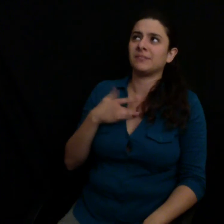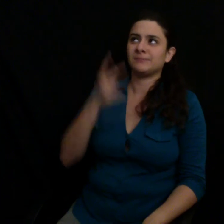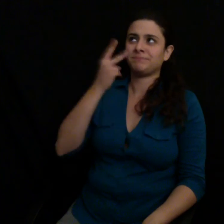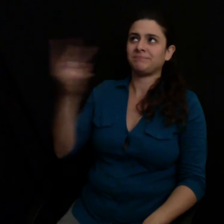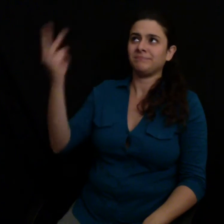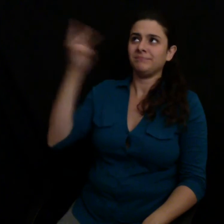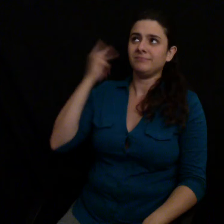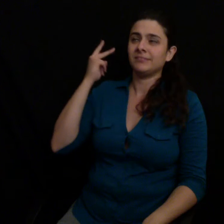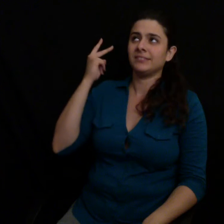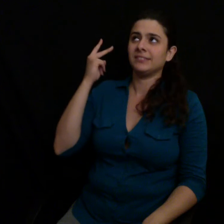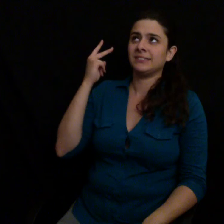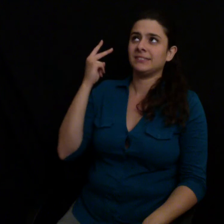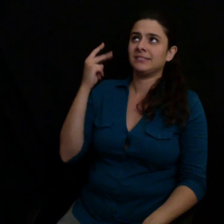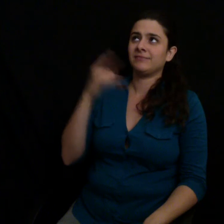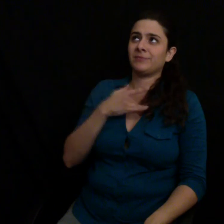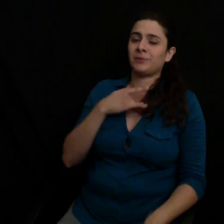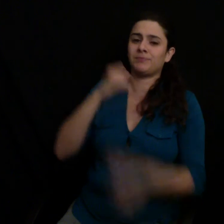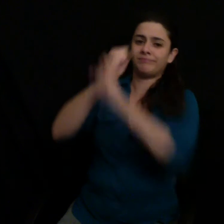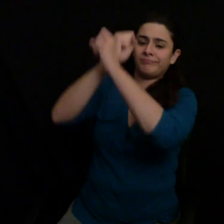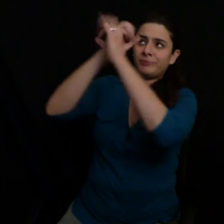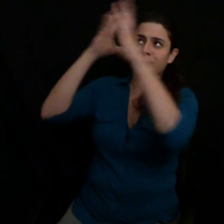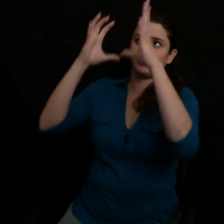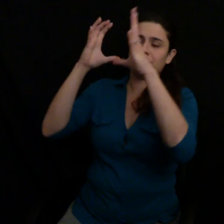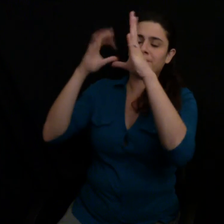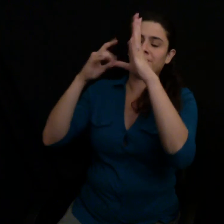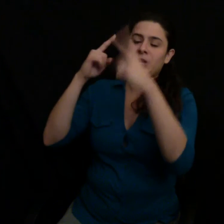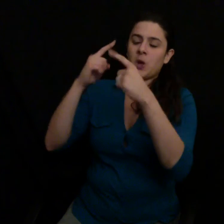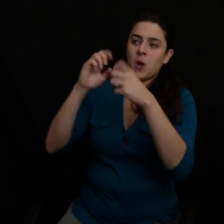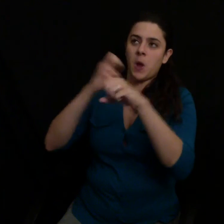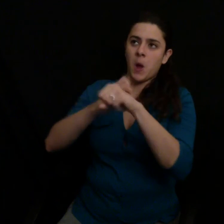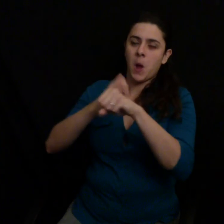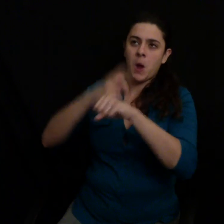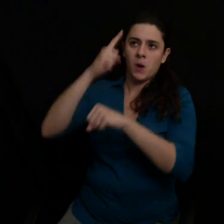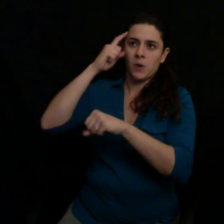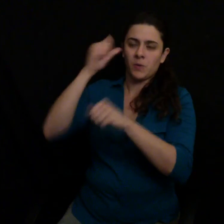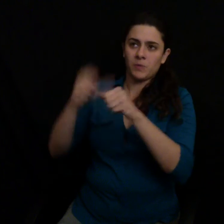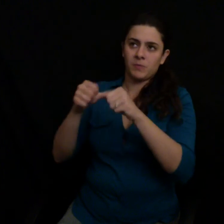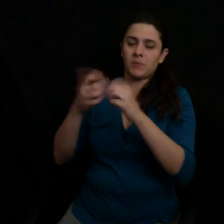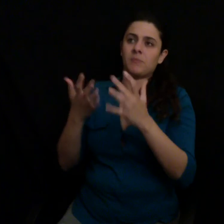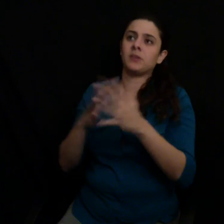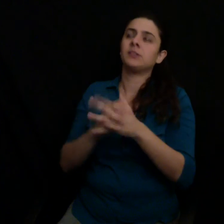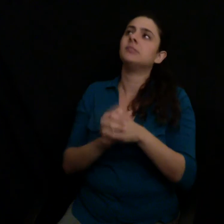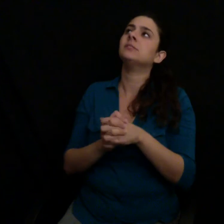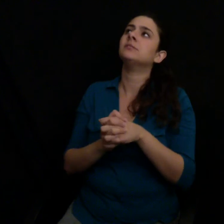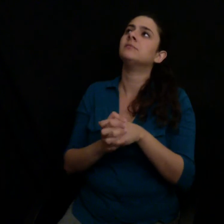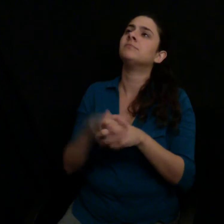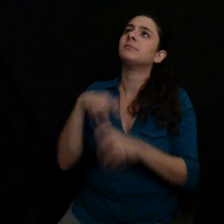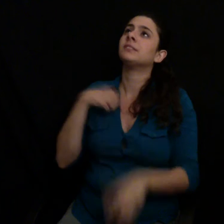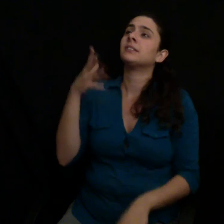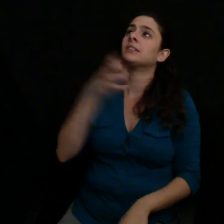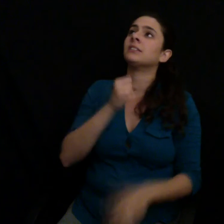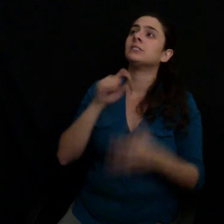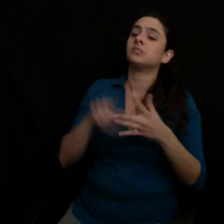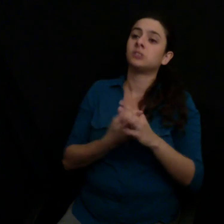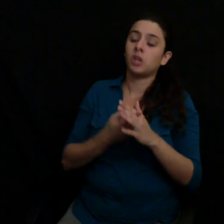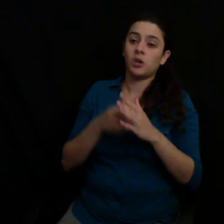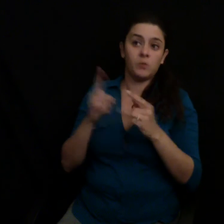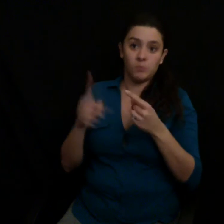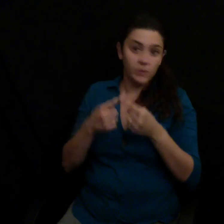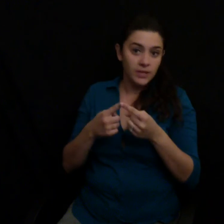down. I guess the start was right after I had talked to you. It was my last